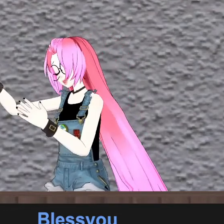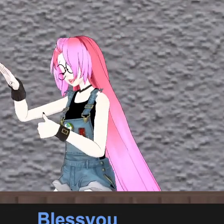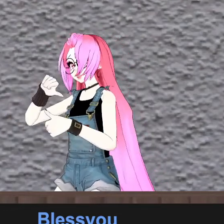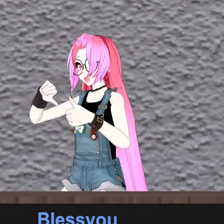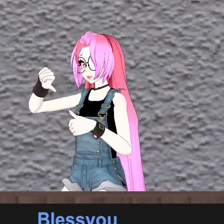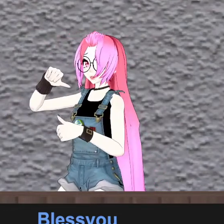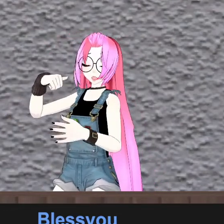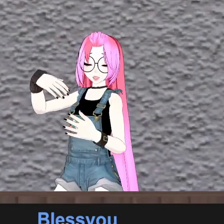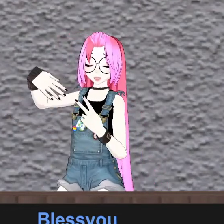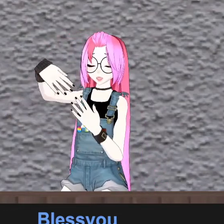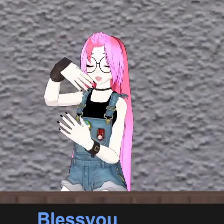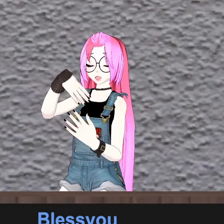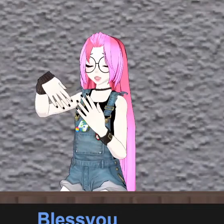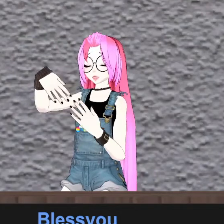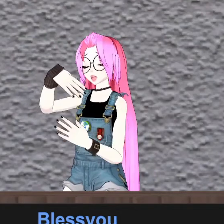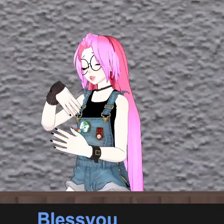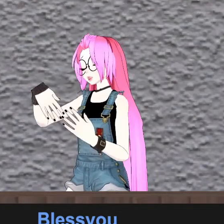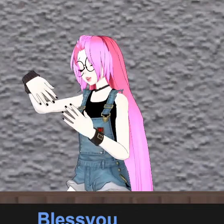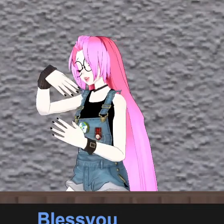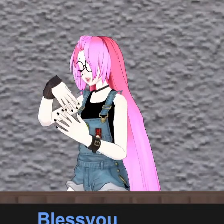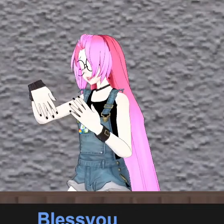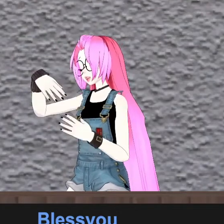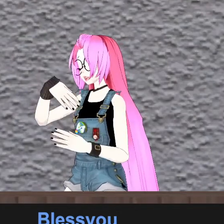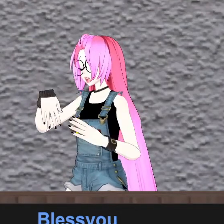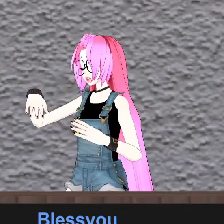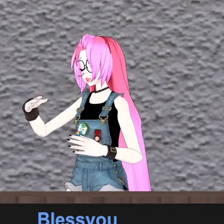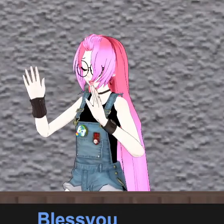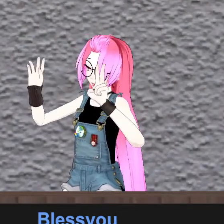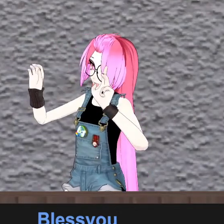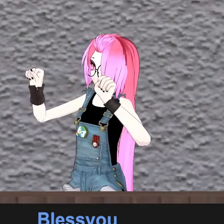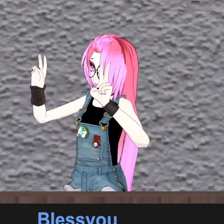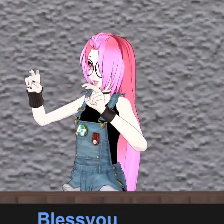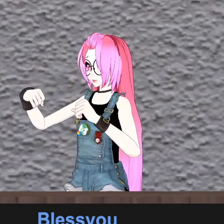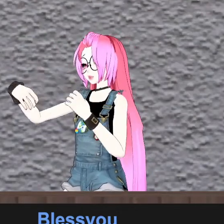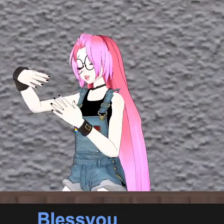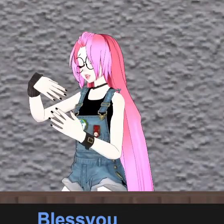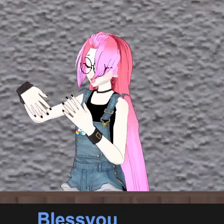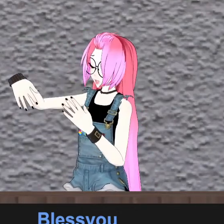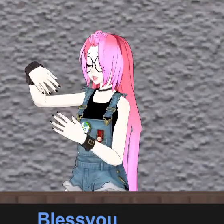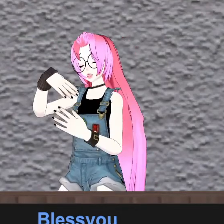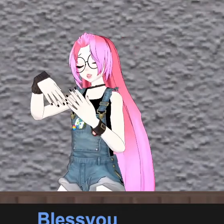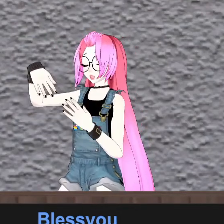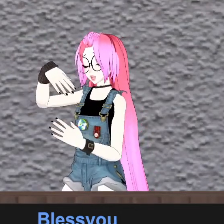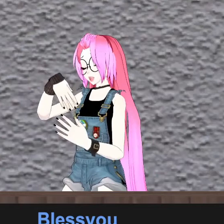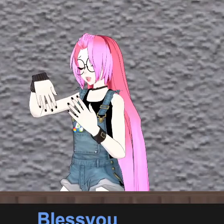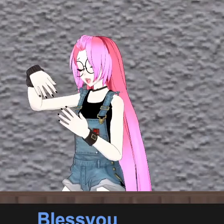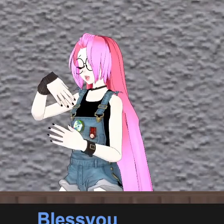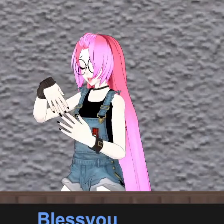feel like. The main thing is I also think of it as like mingling. That's another term for like getting to know one another or like hanging out.